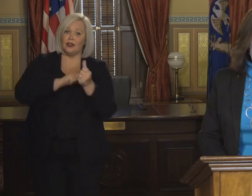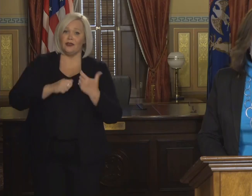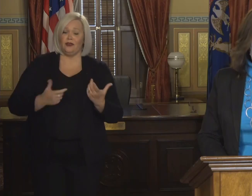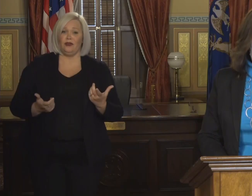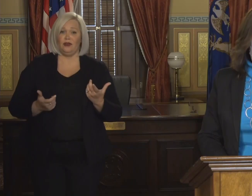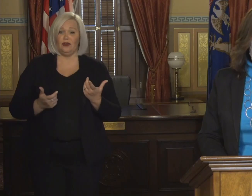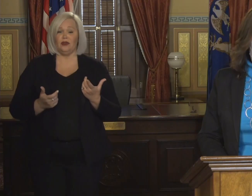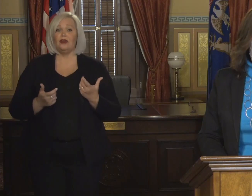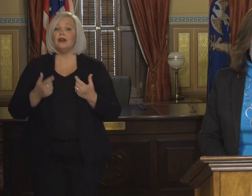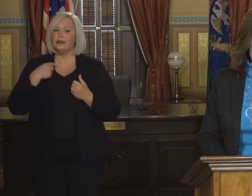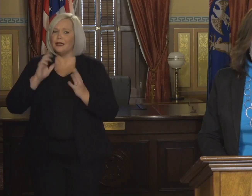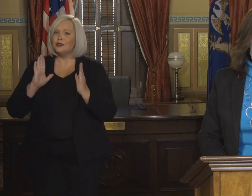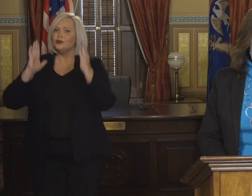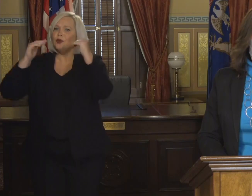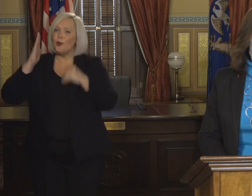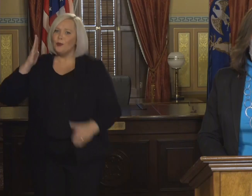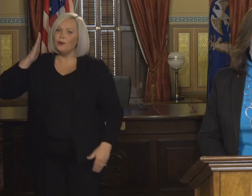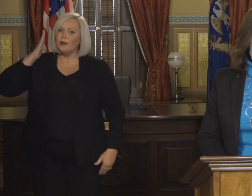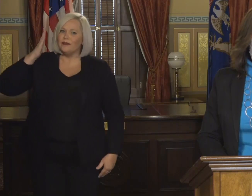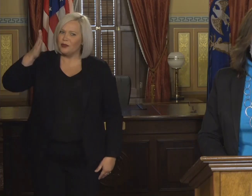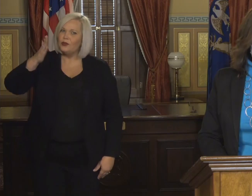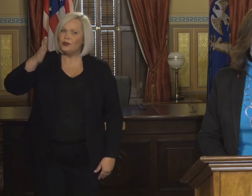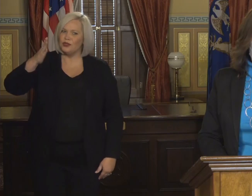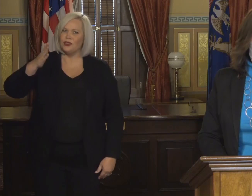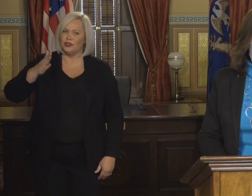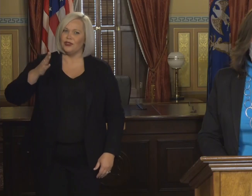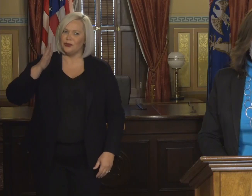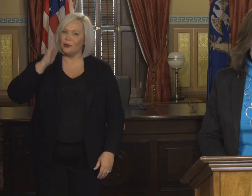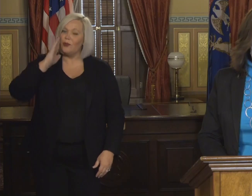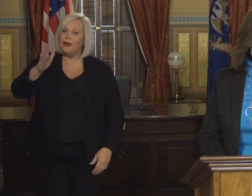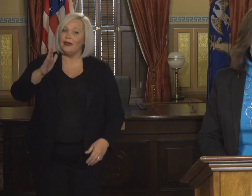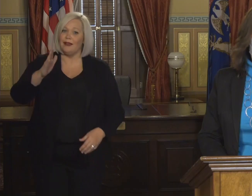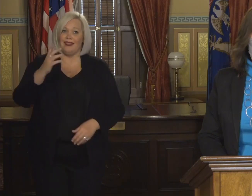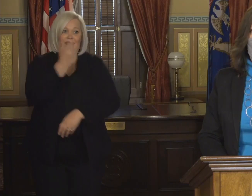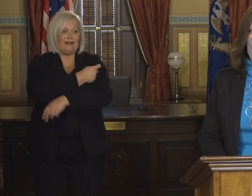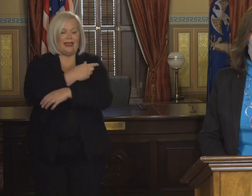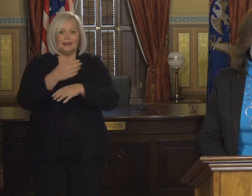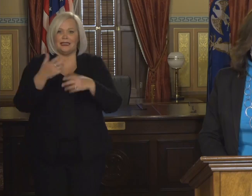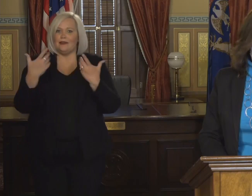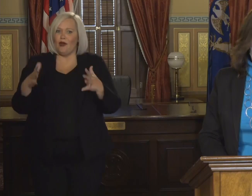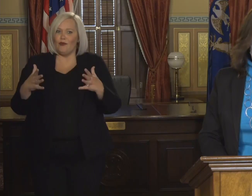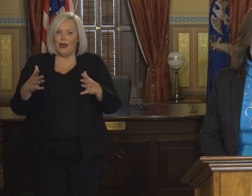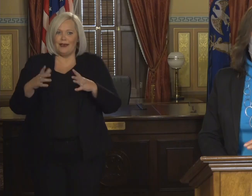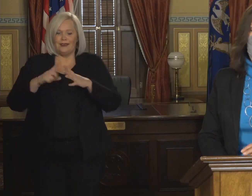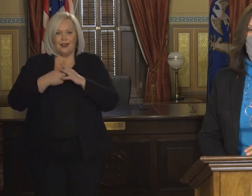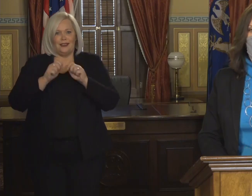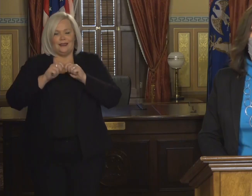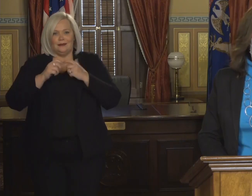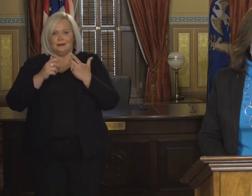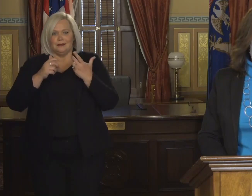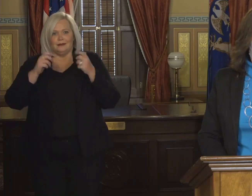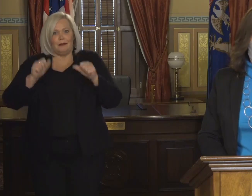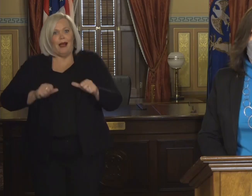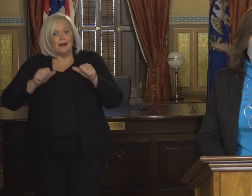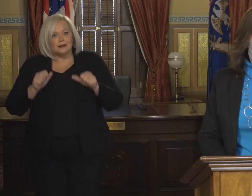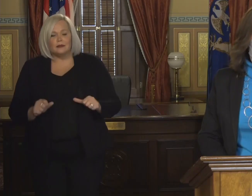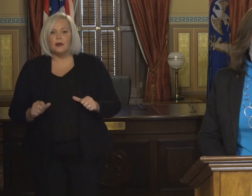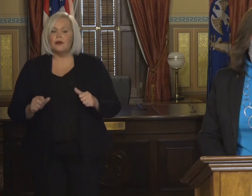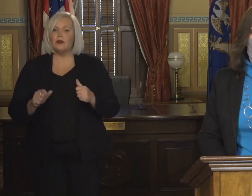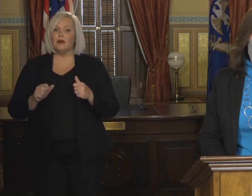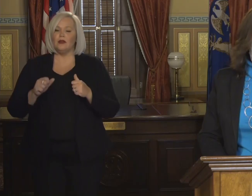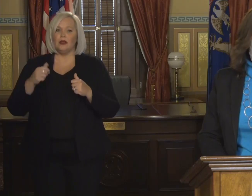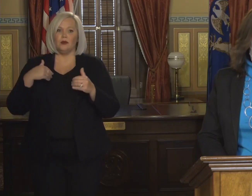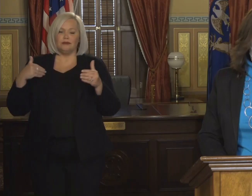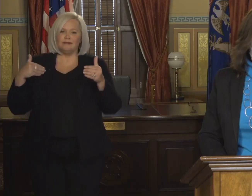is light at the end of the tunnel. The advancements in vaccines, the national strategy, there's light at the end of the